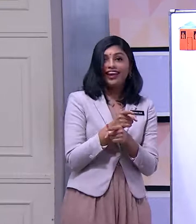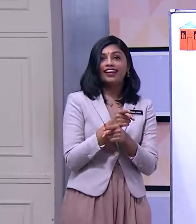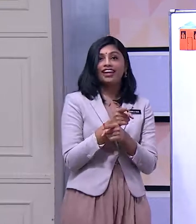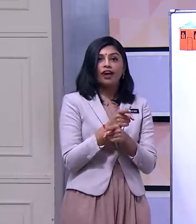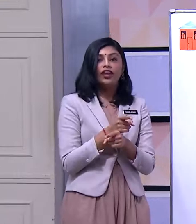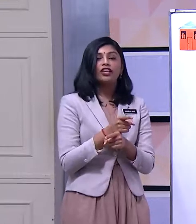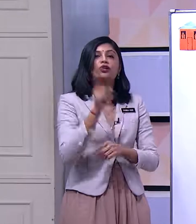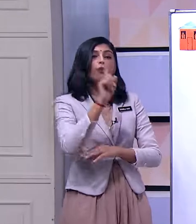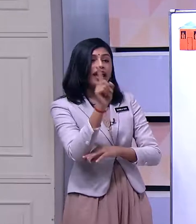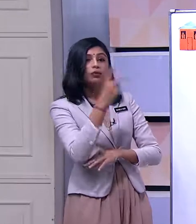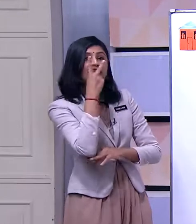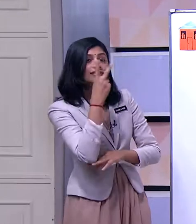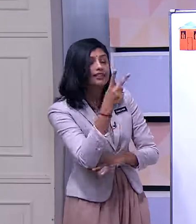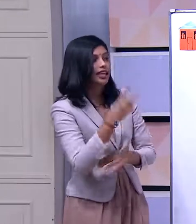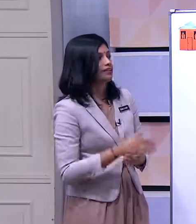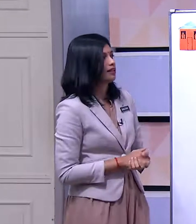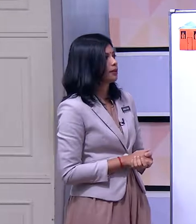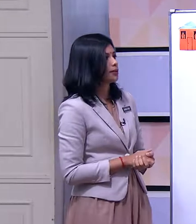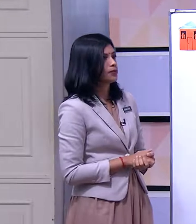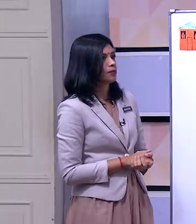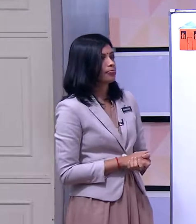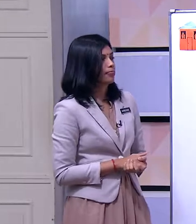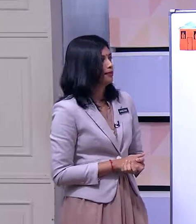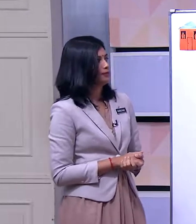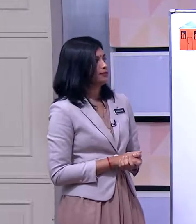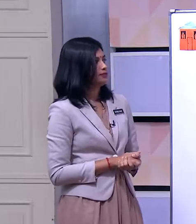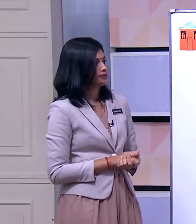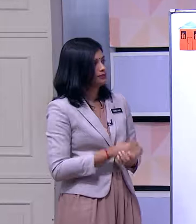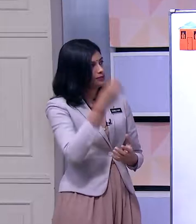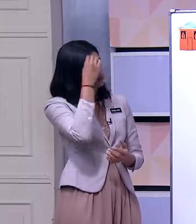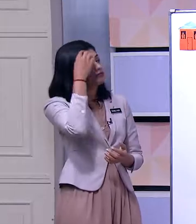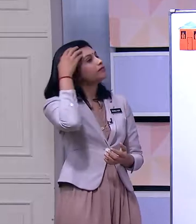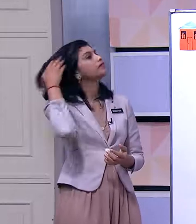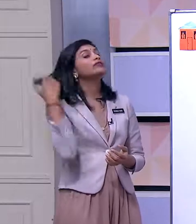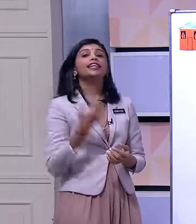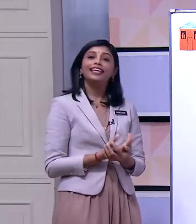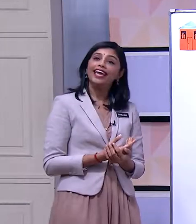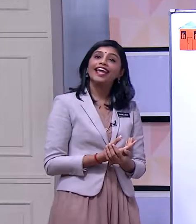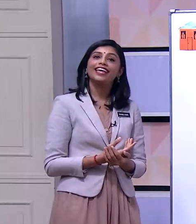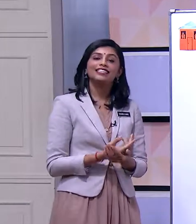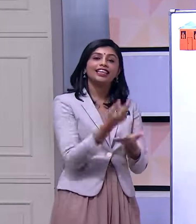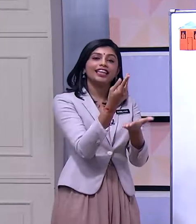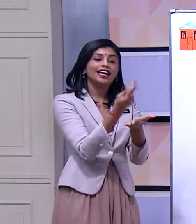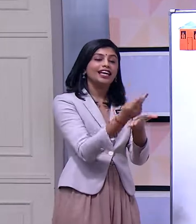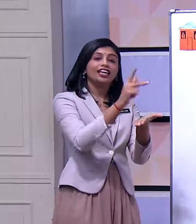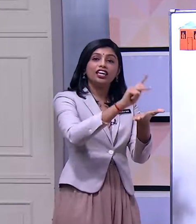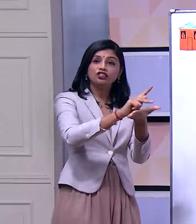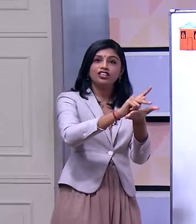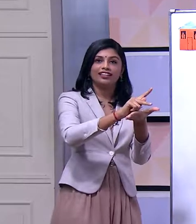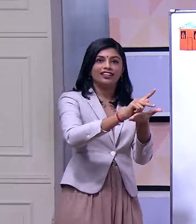Correct? Okay, so where you can see that? I can find this in the kitchen. Yes, in the kitchen.